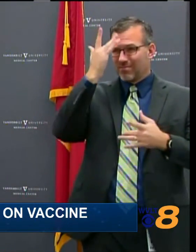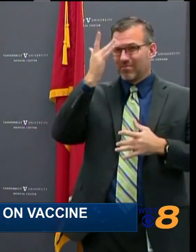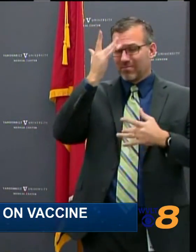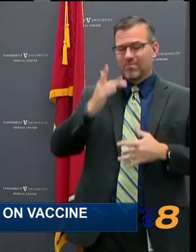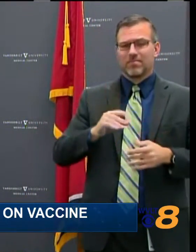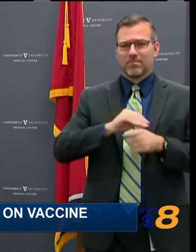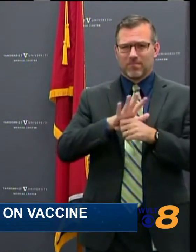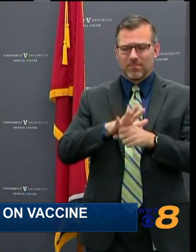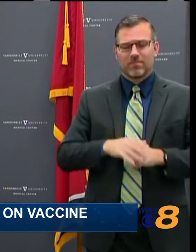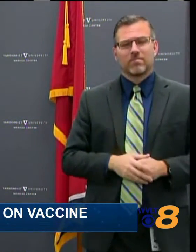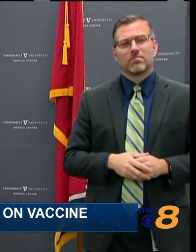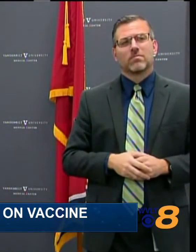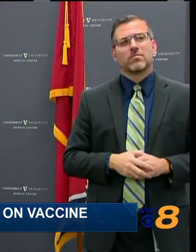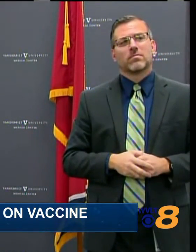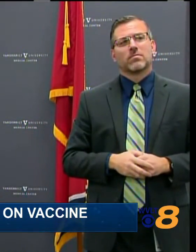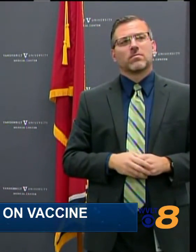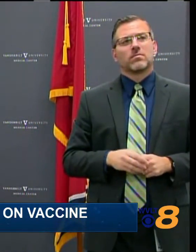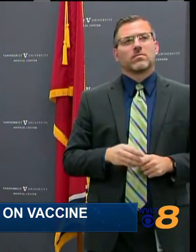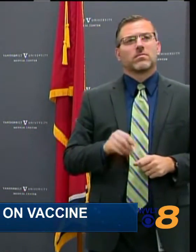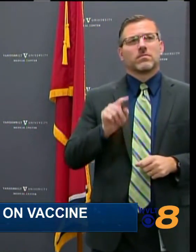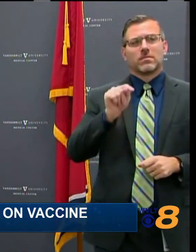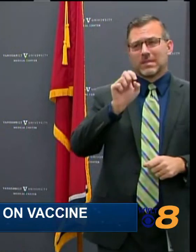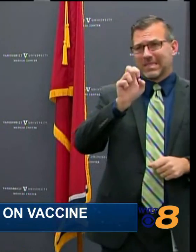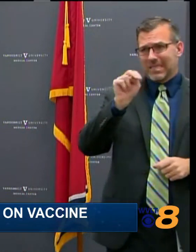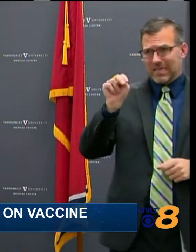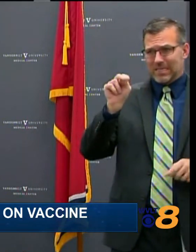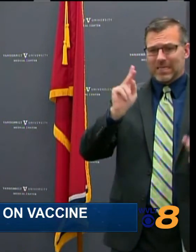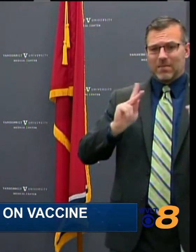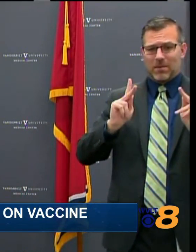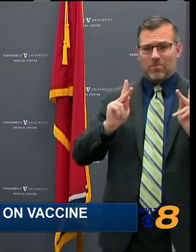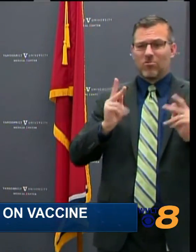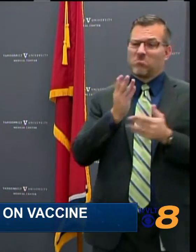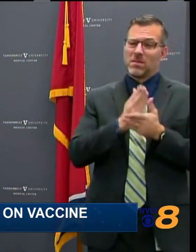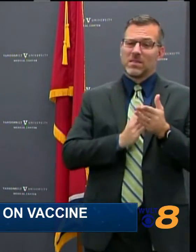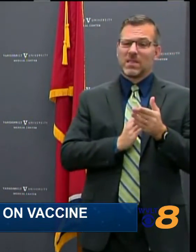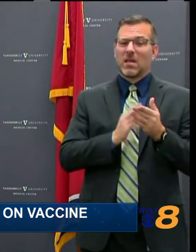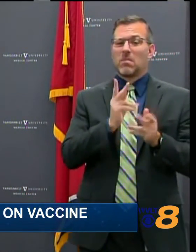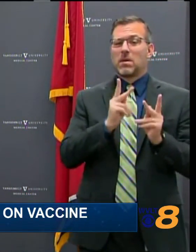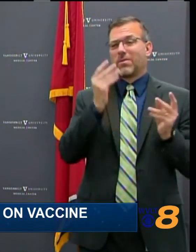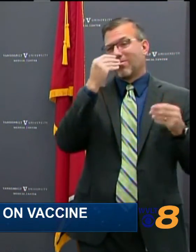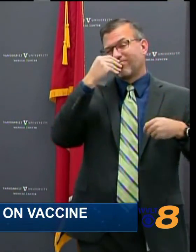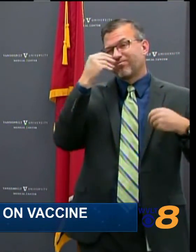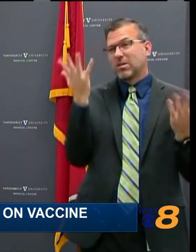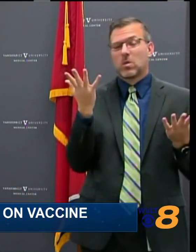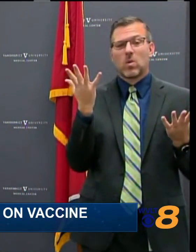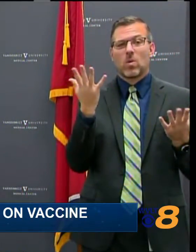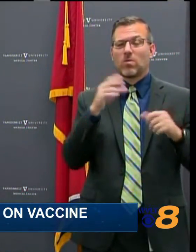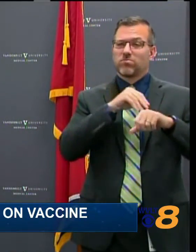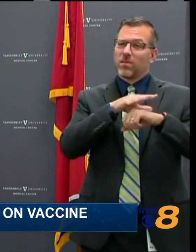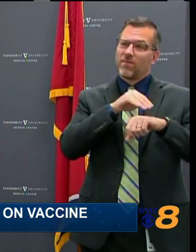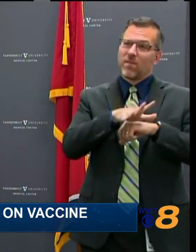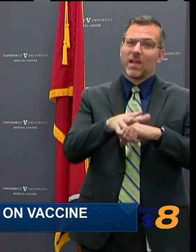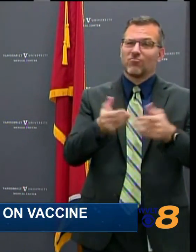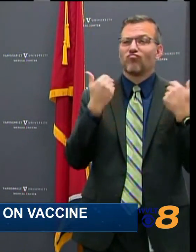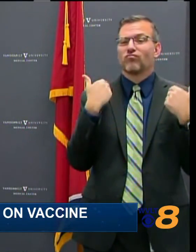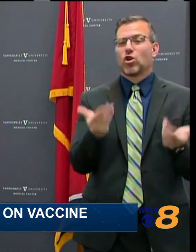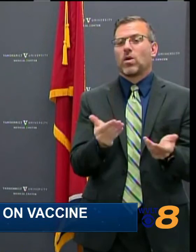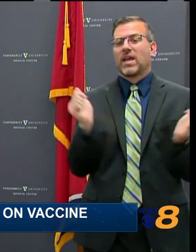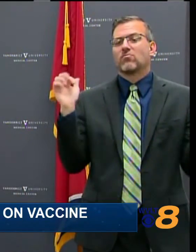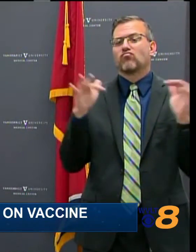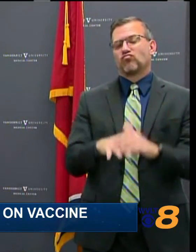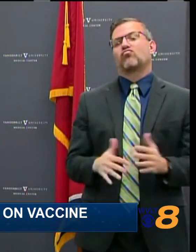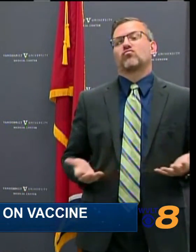Tennesseans and the decisions of some over Thanksgiving to ignore advice and to meet anyway